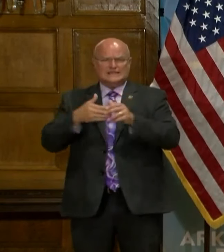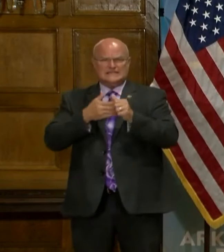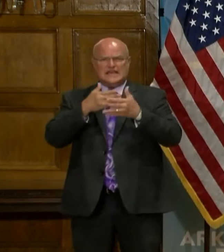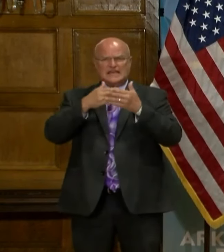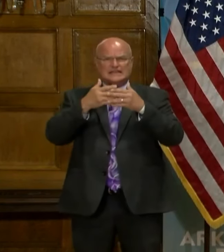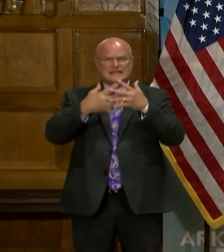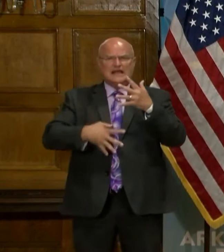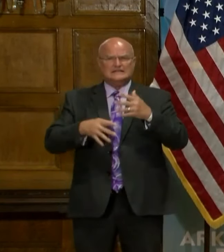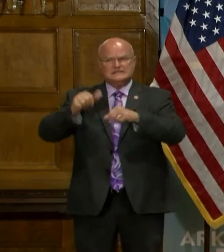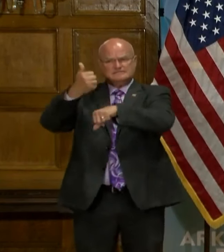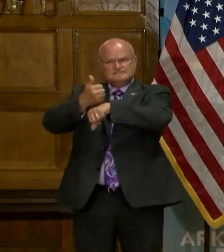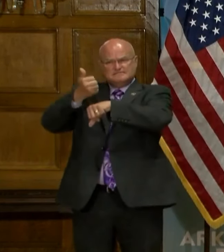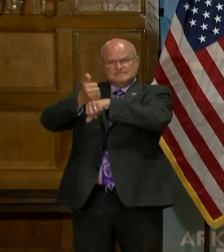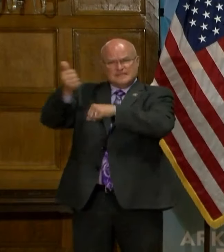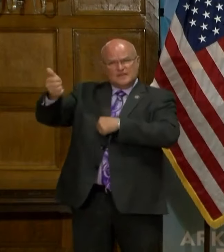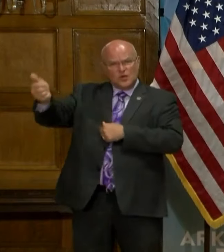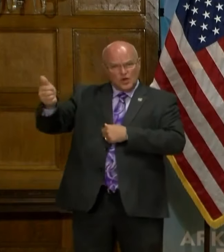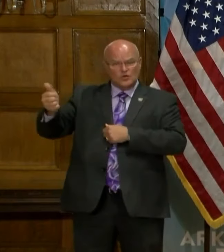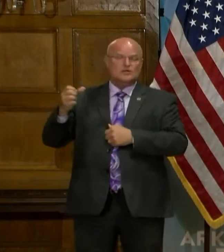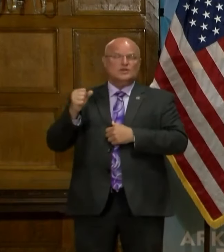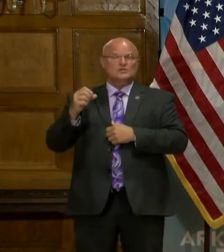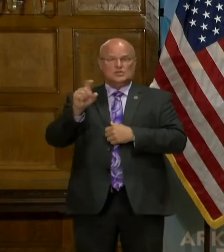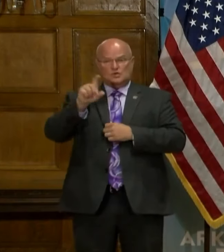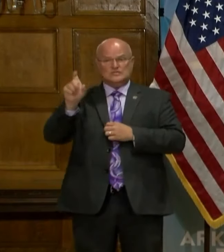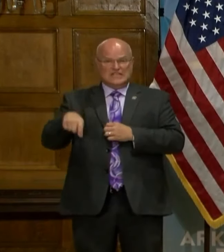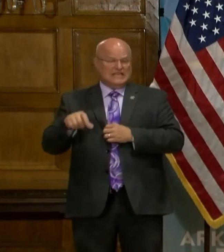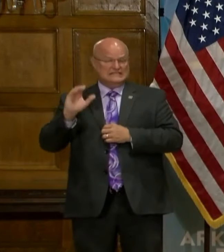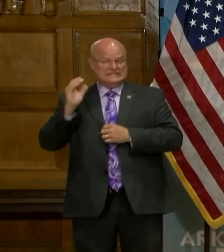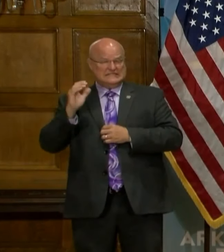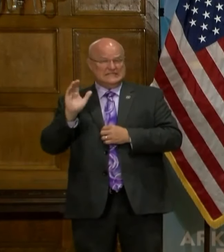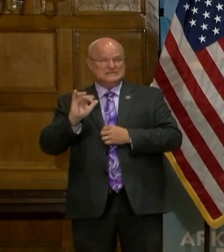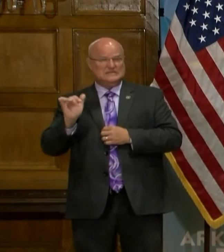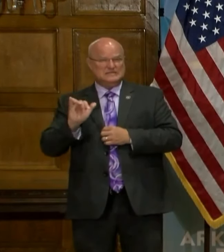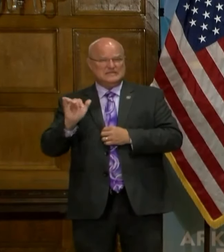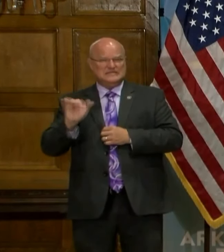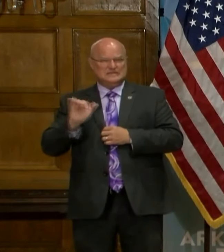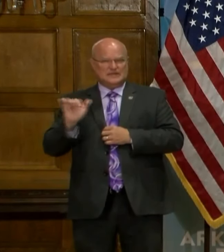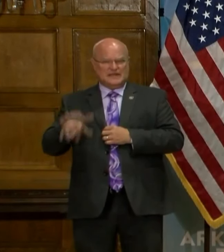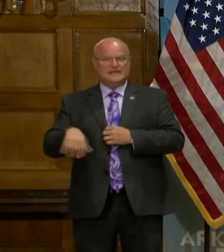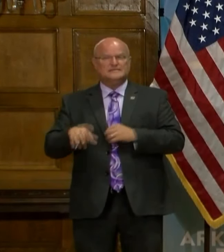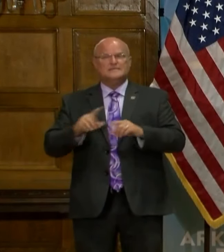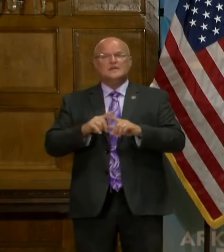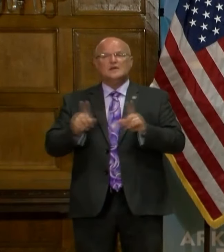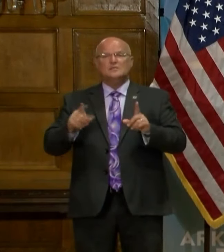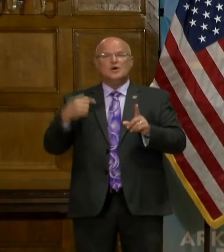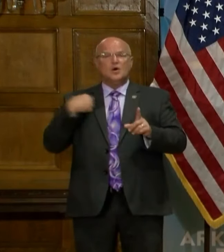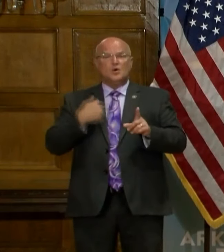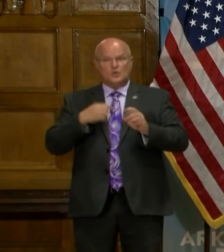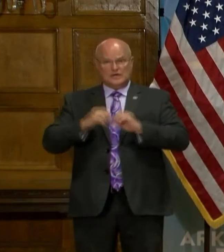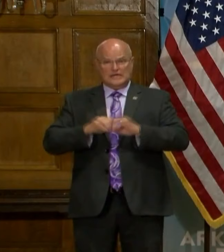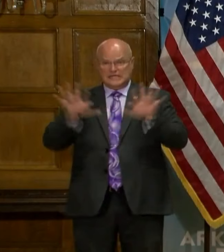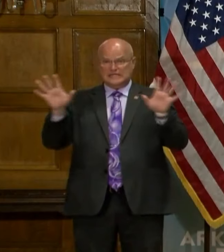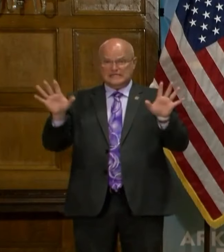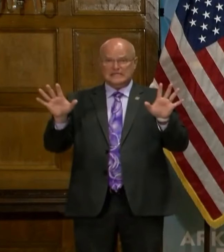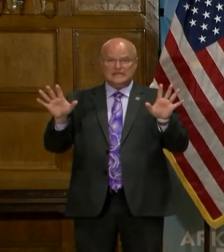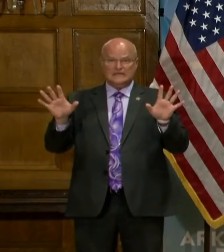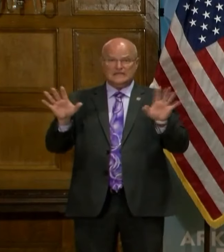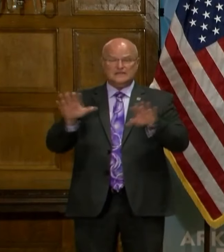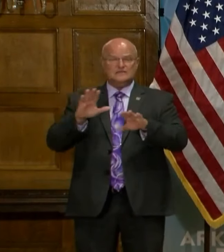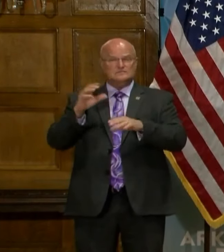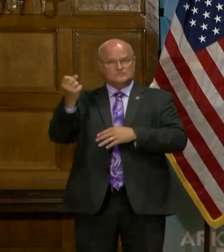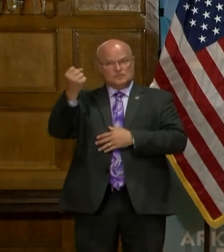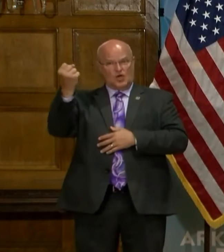They're setting their own template for it. And so Texas, it seems to be somewhat similar. But we're clearly